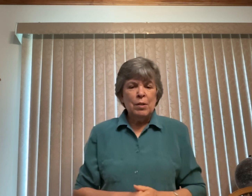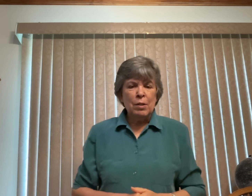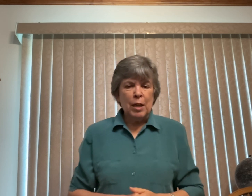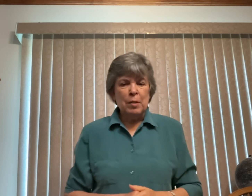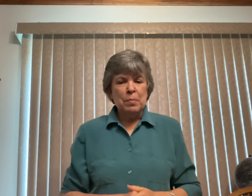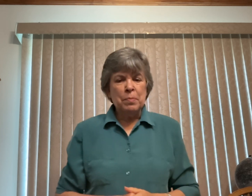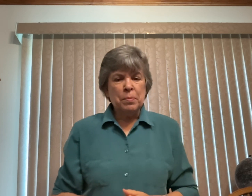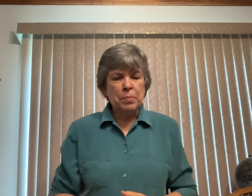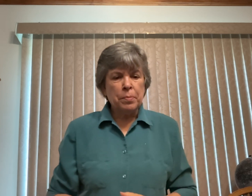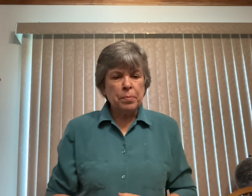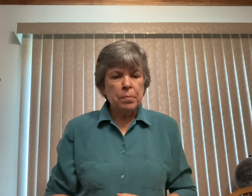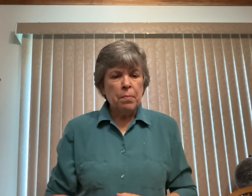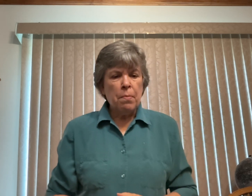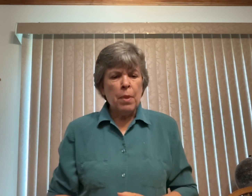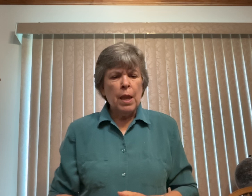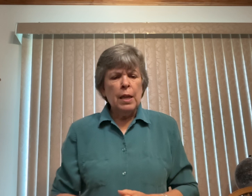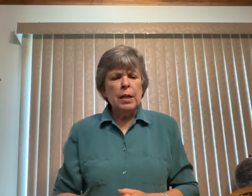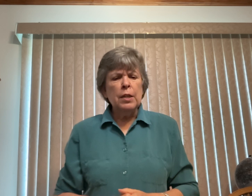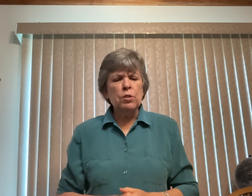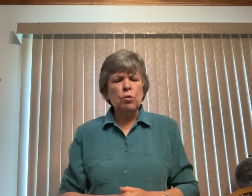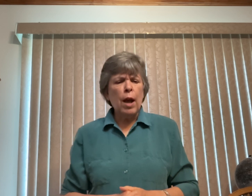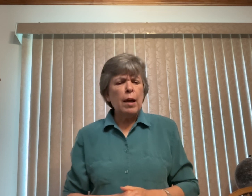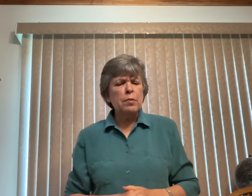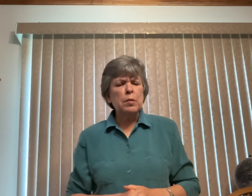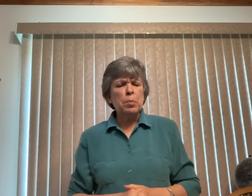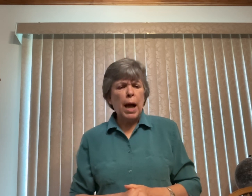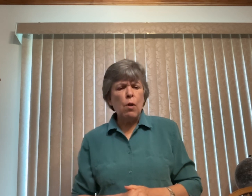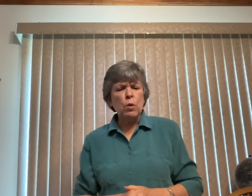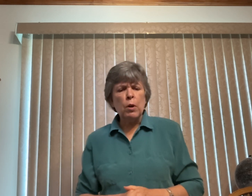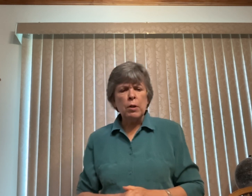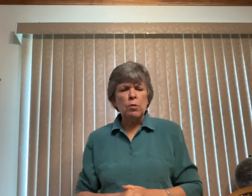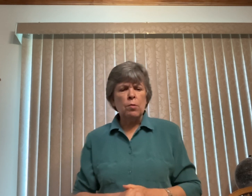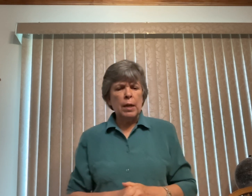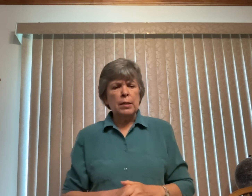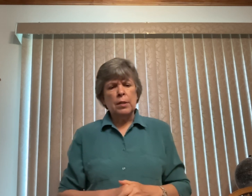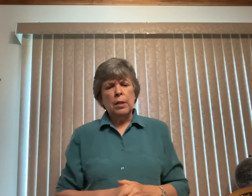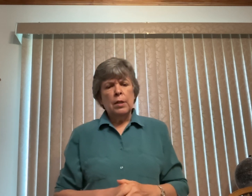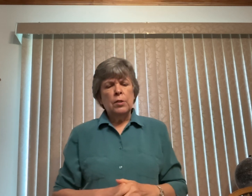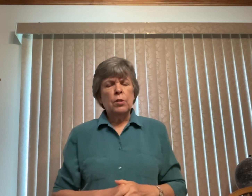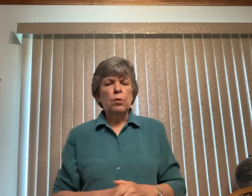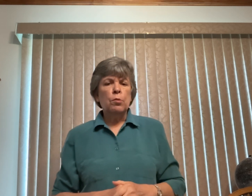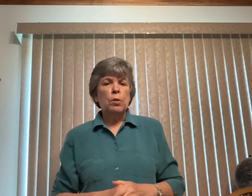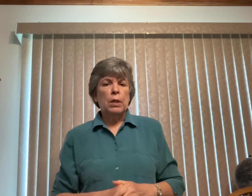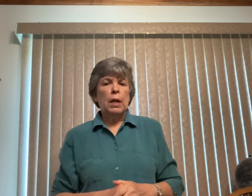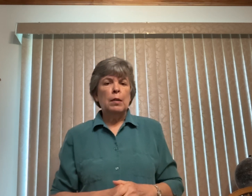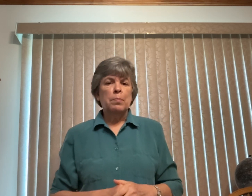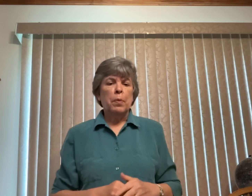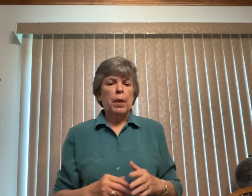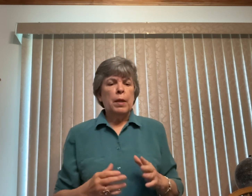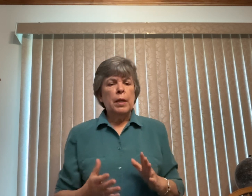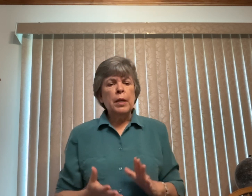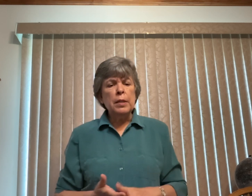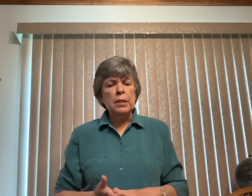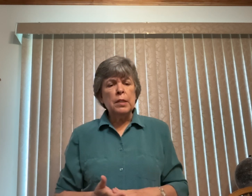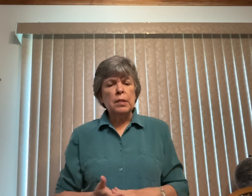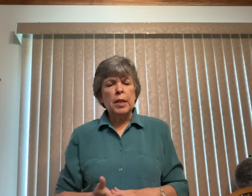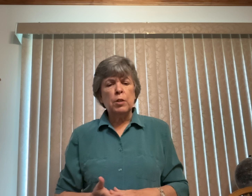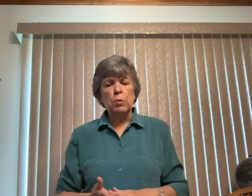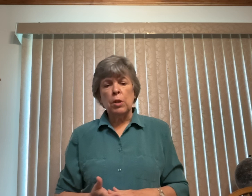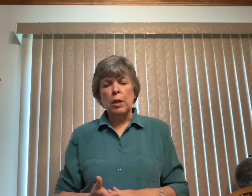Okay. His craft and power are great. So his, in this case, we're talking